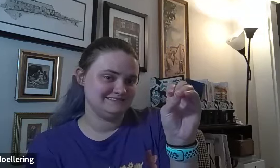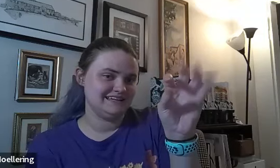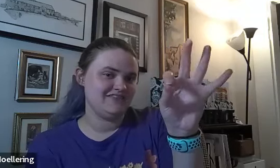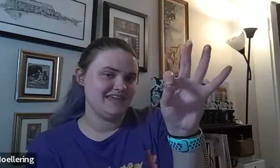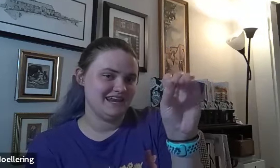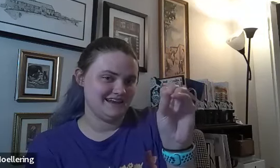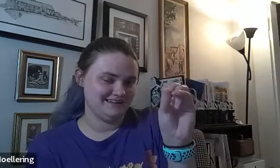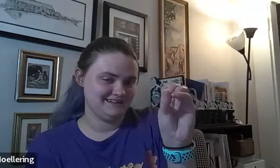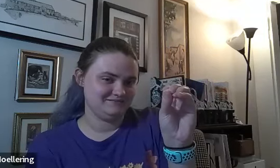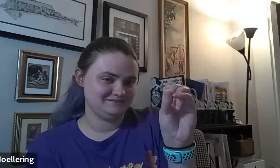and then 90.